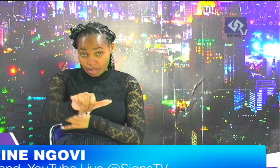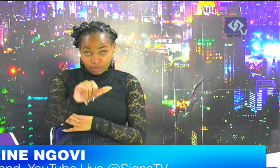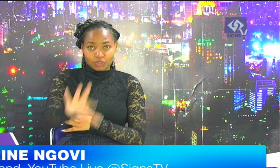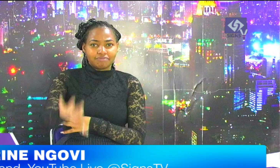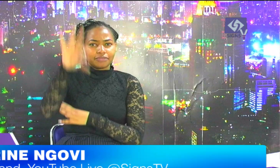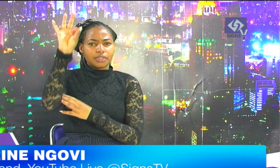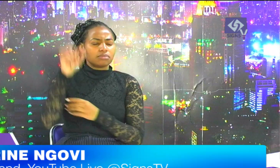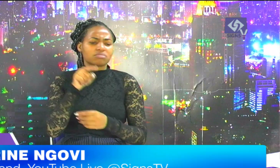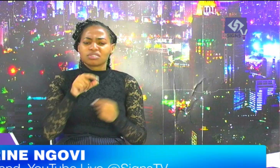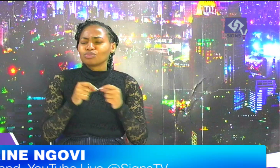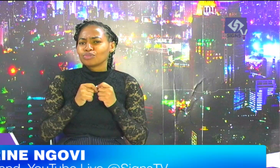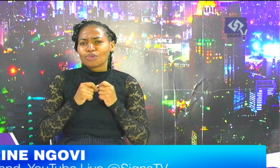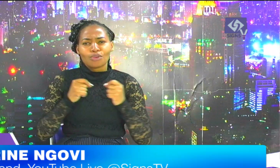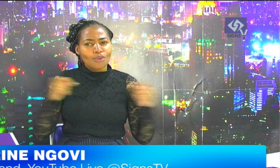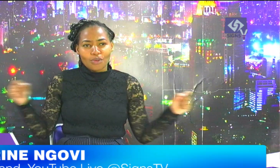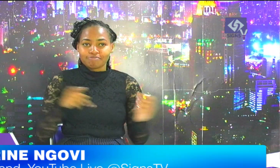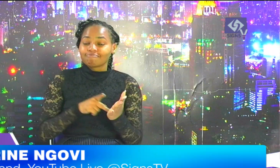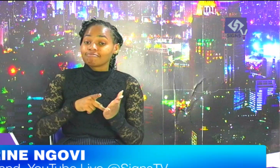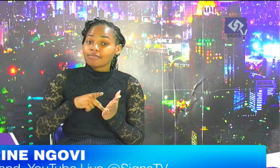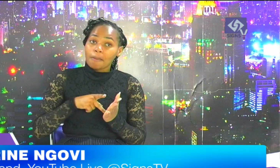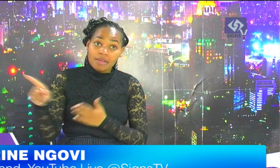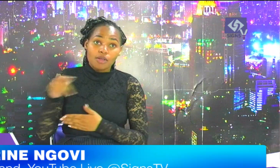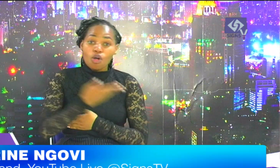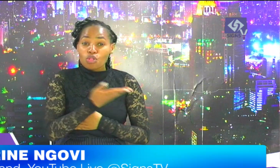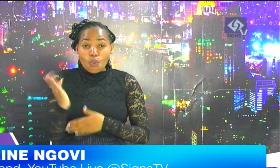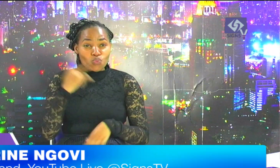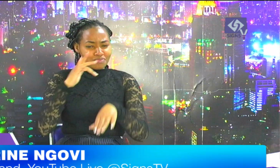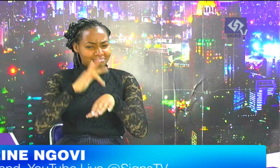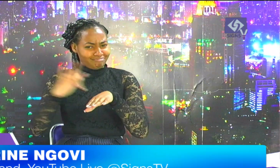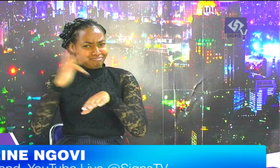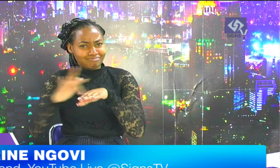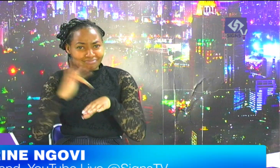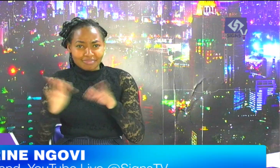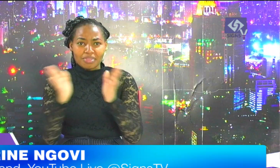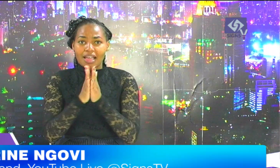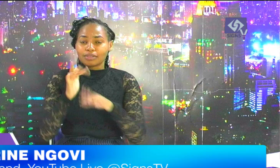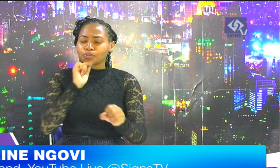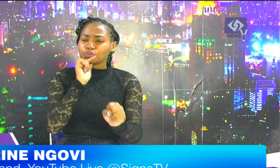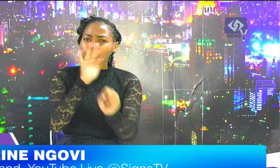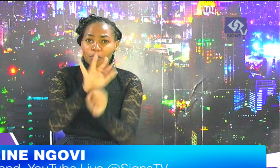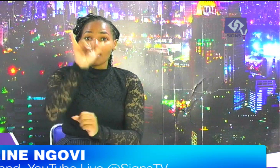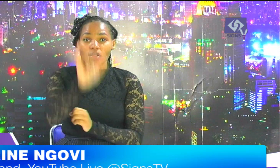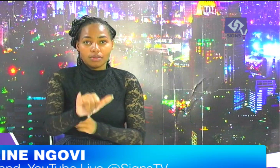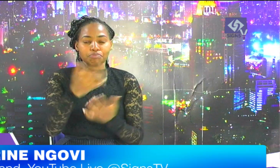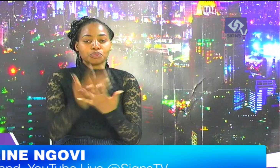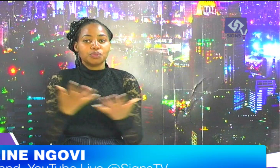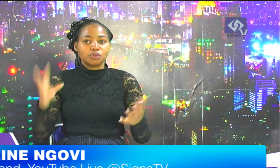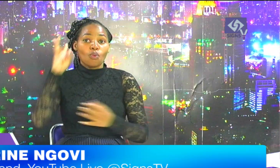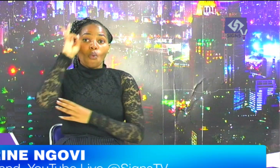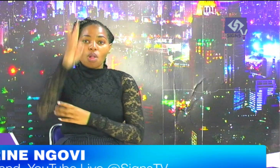CS lamented that it has been taking too long to compensate those affected and promised that